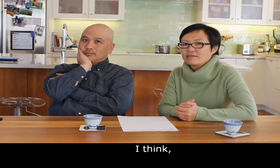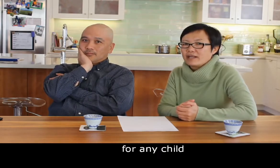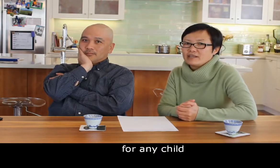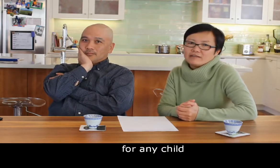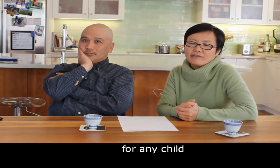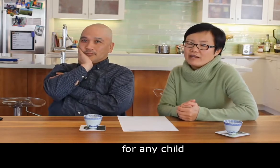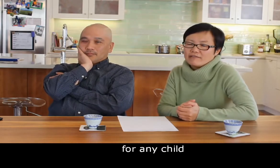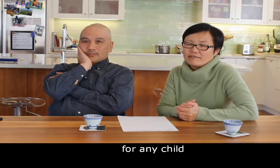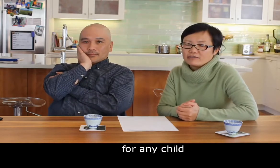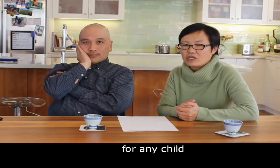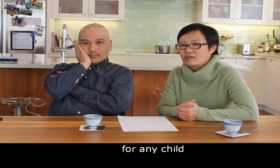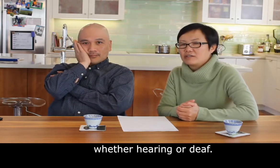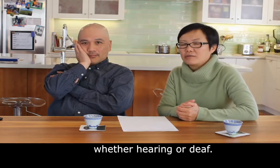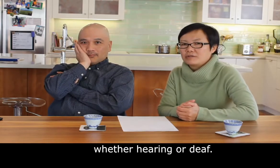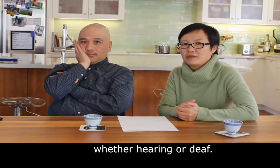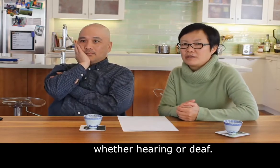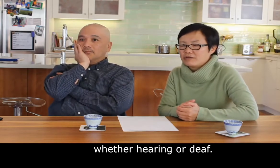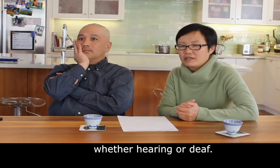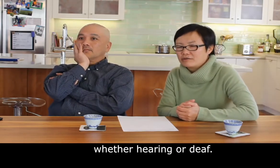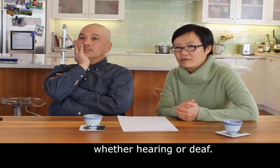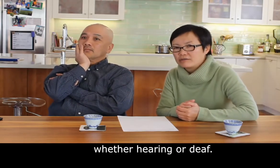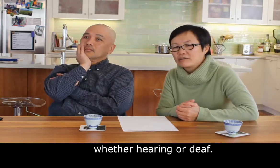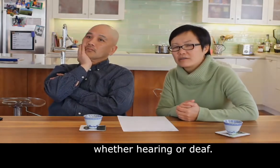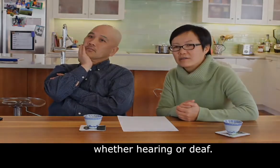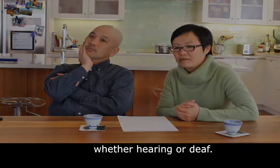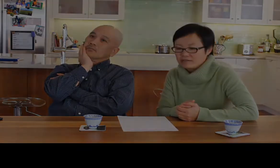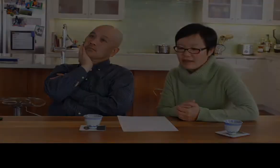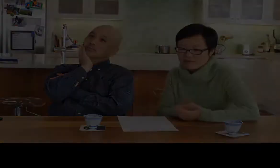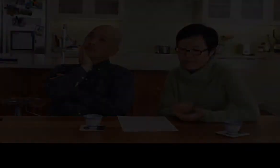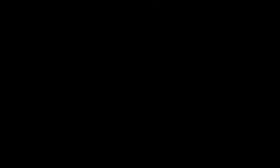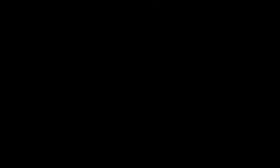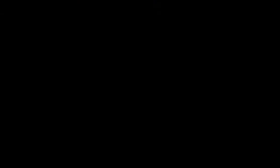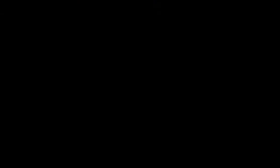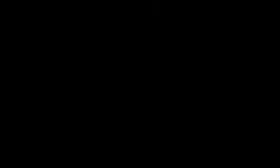any child, whether they're hearing or deaf.